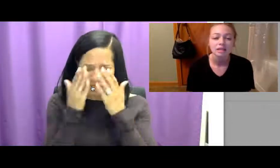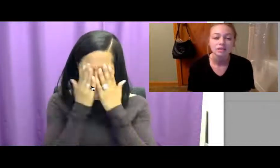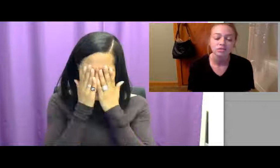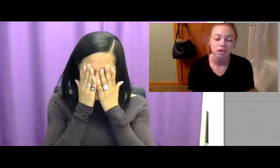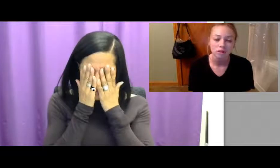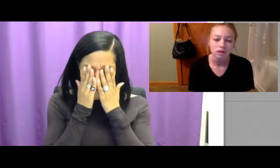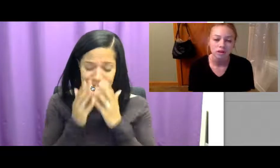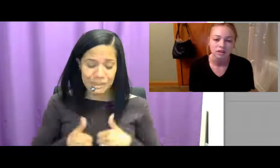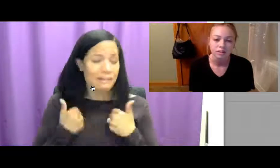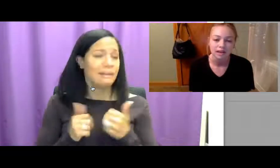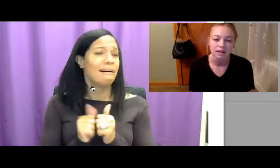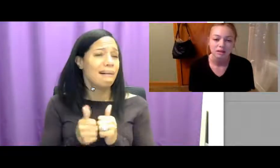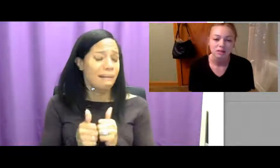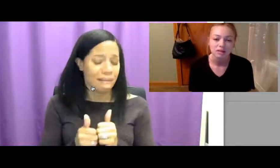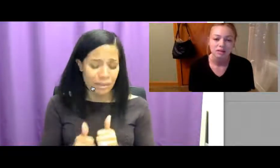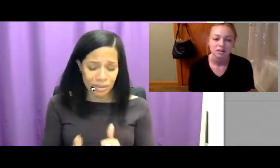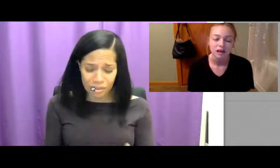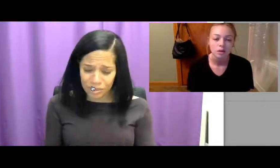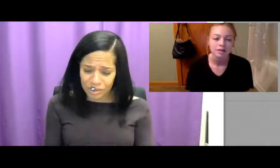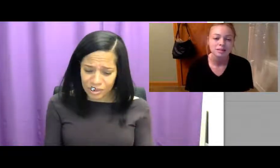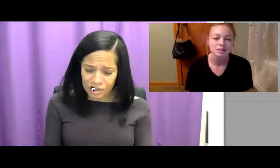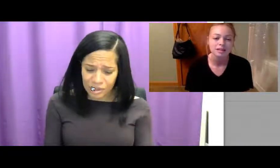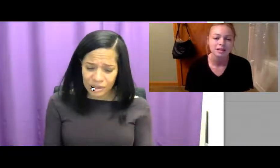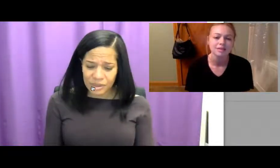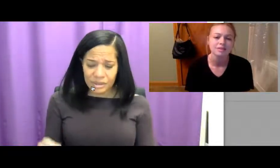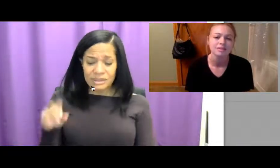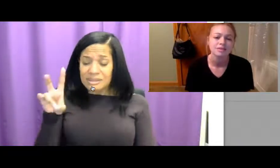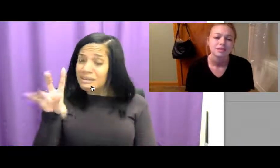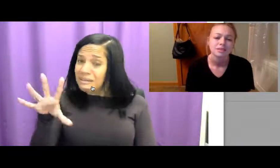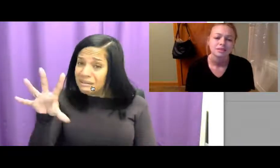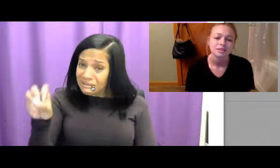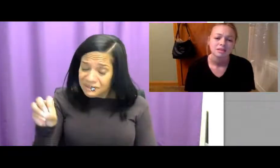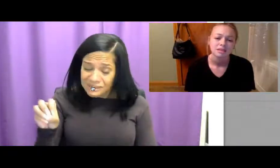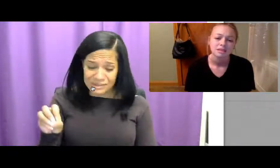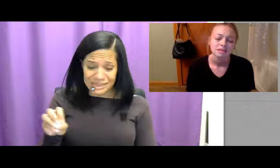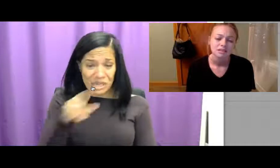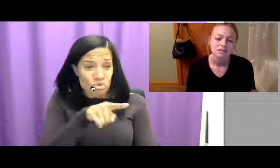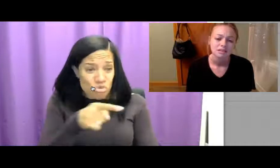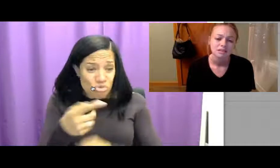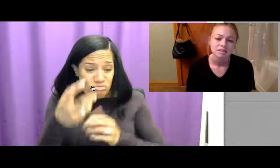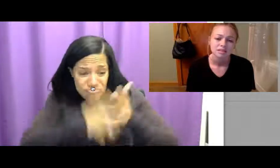can't live on what you're giving me now. How am I supposed to live?